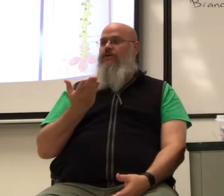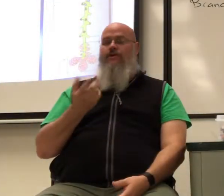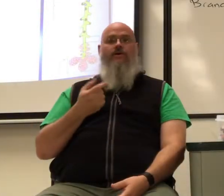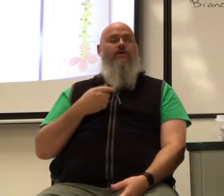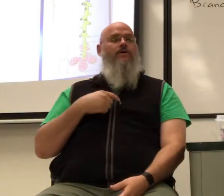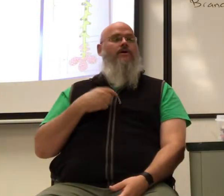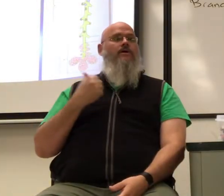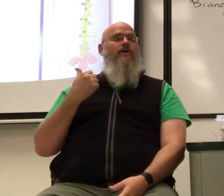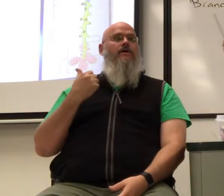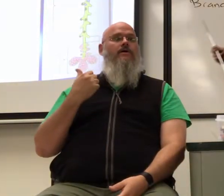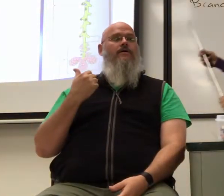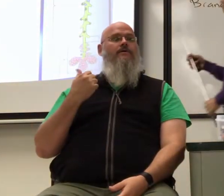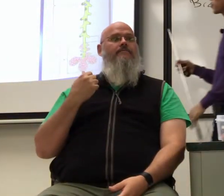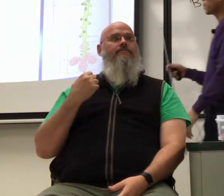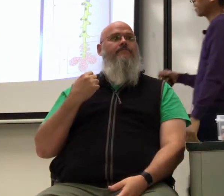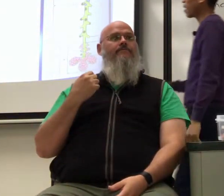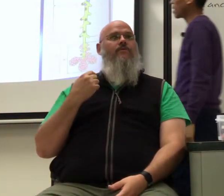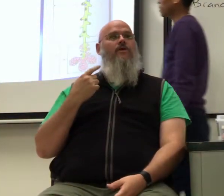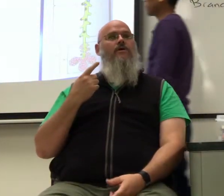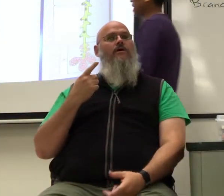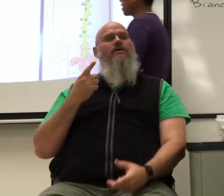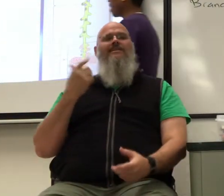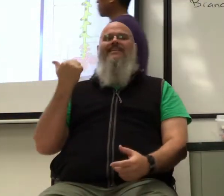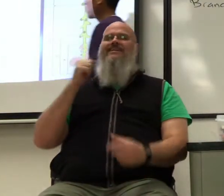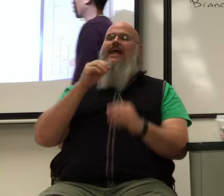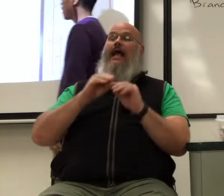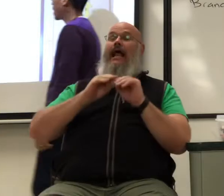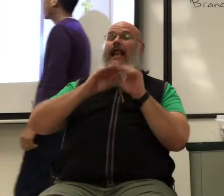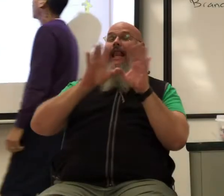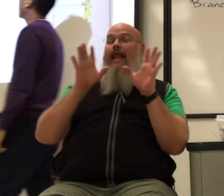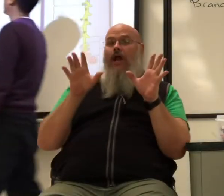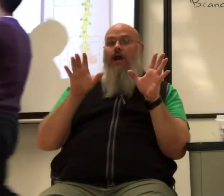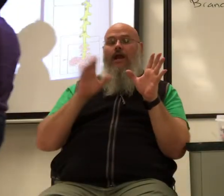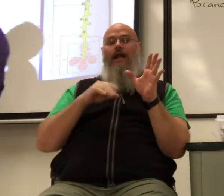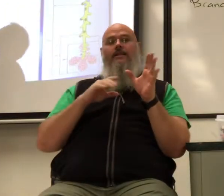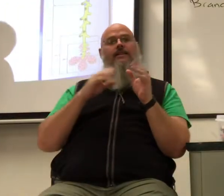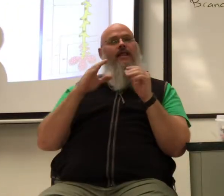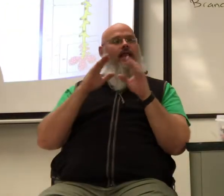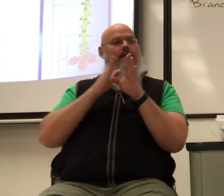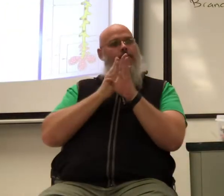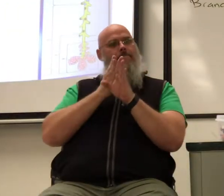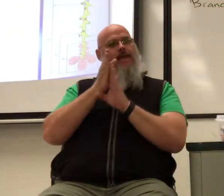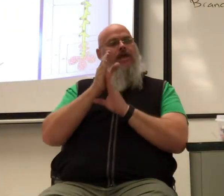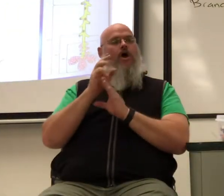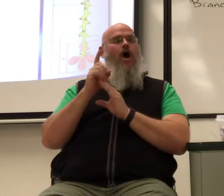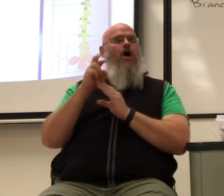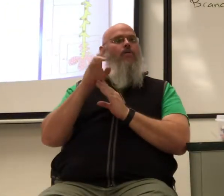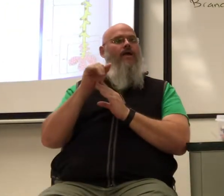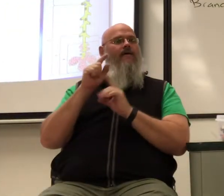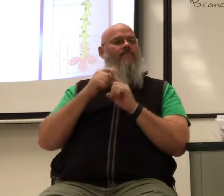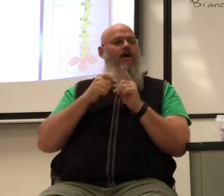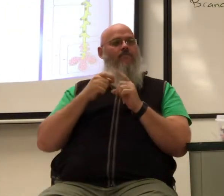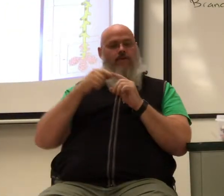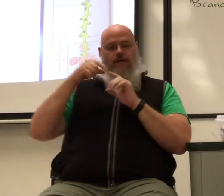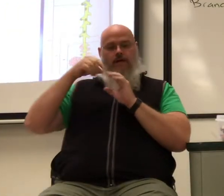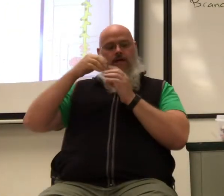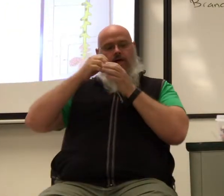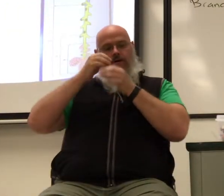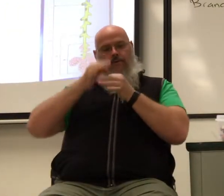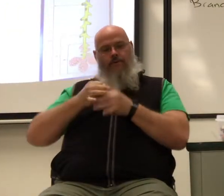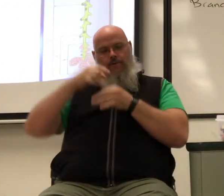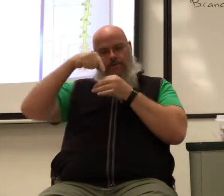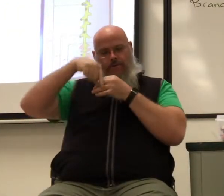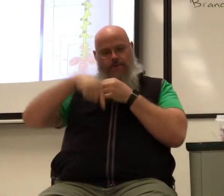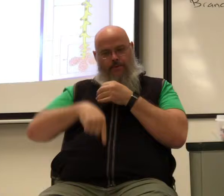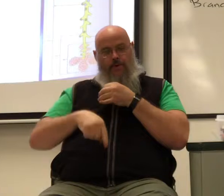This isn't too clear about the artery on, vein off the airway. Well, here's one clue. Look at the thickness of the vessel